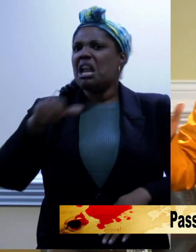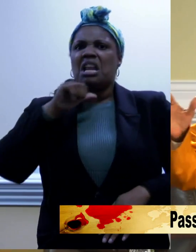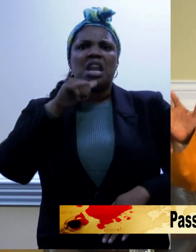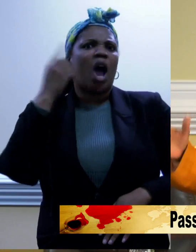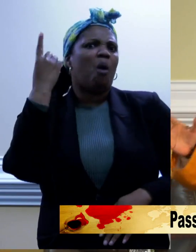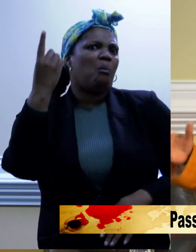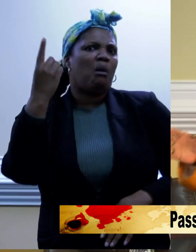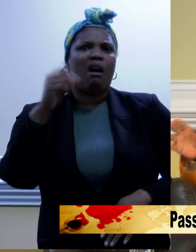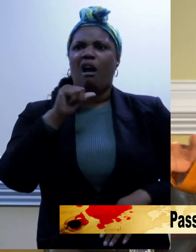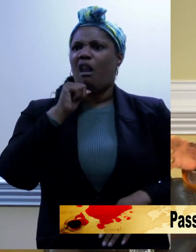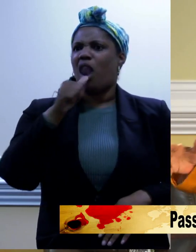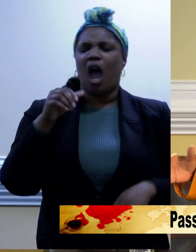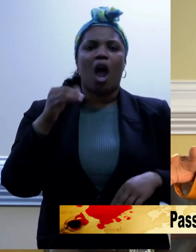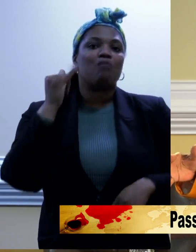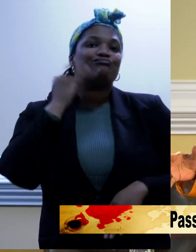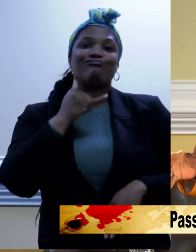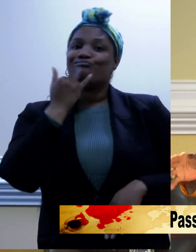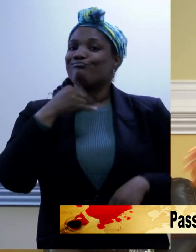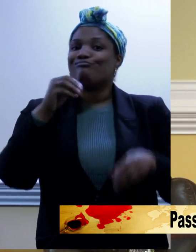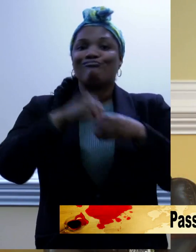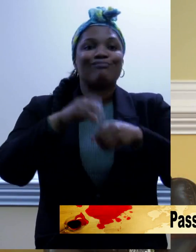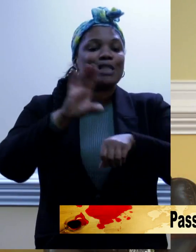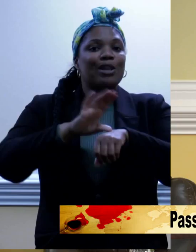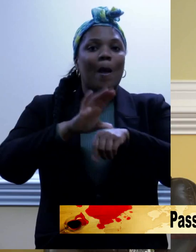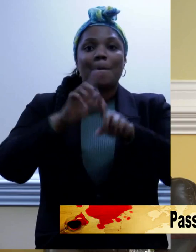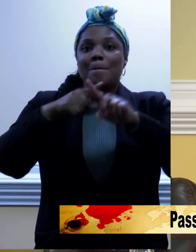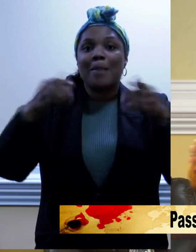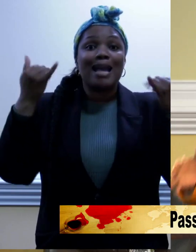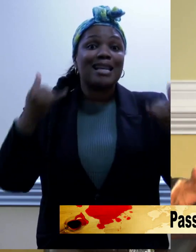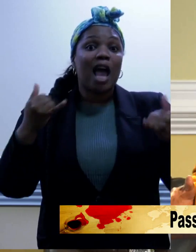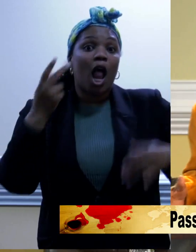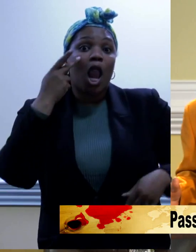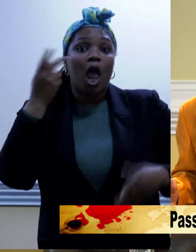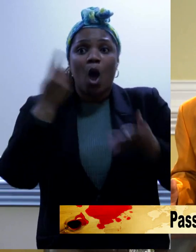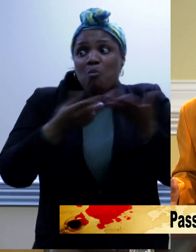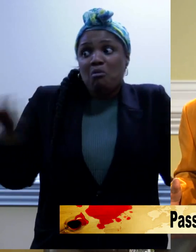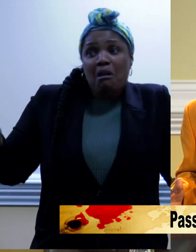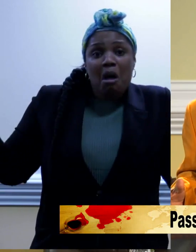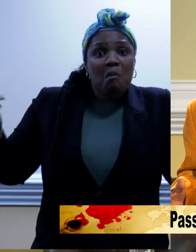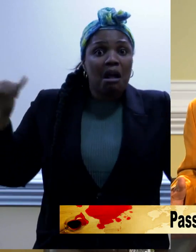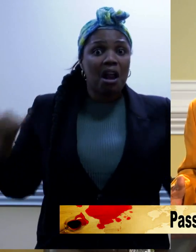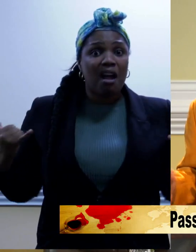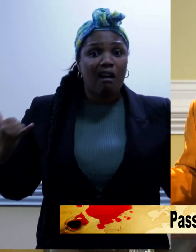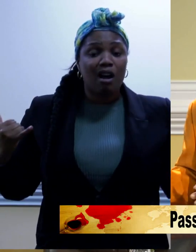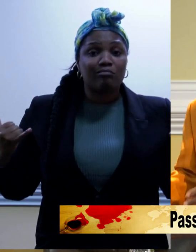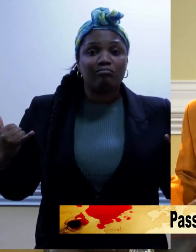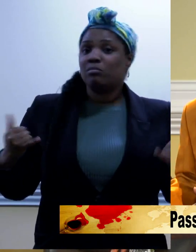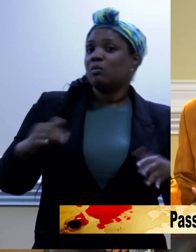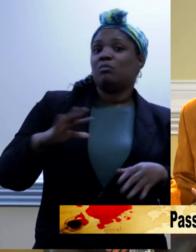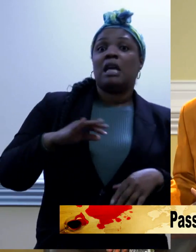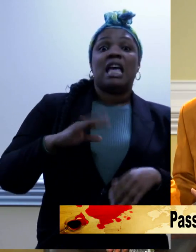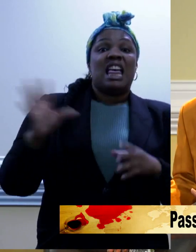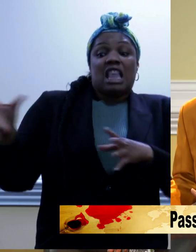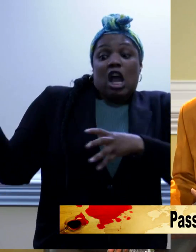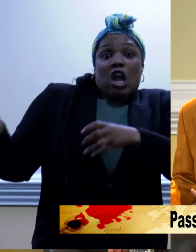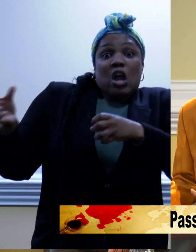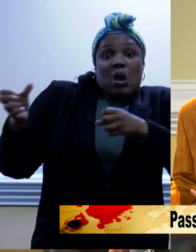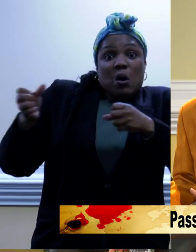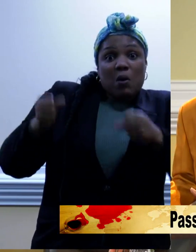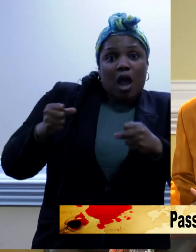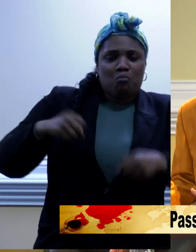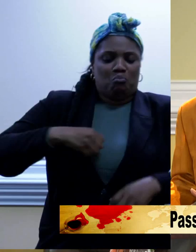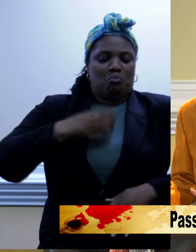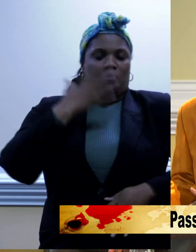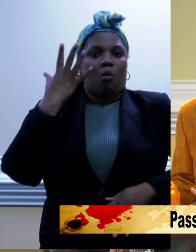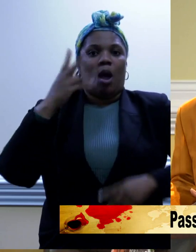there was not one non-Israelite in the church. But now look what has happened now, sisters and brothers. They've grabbed this thing, the Gentiles, and